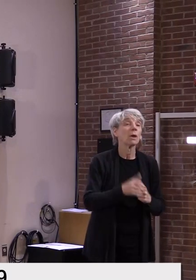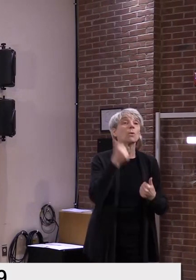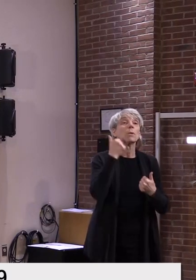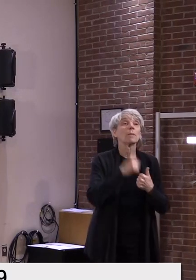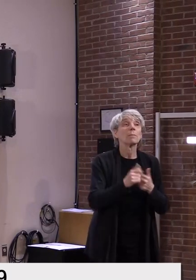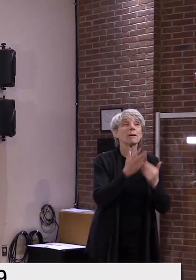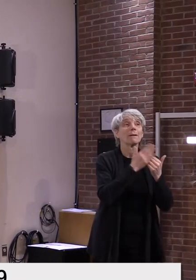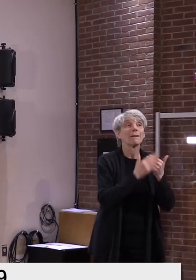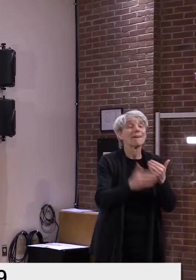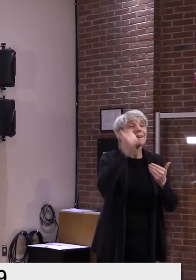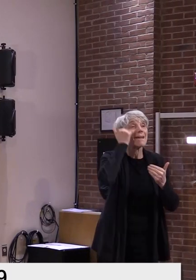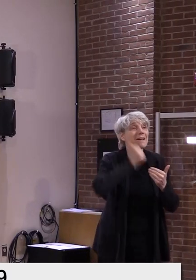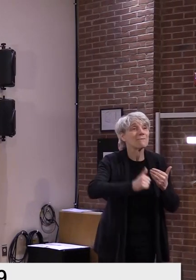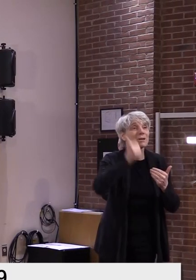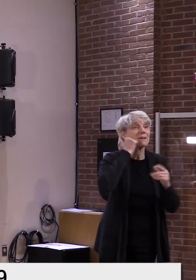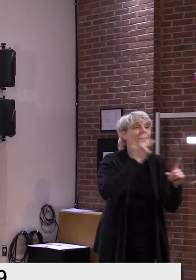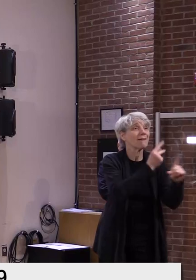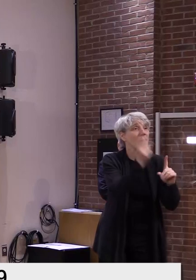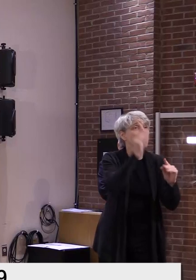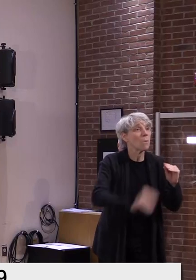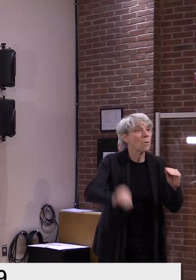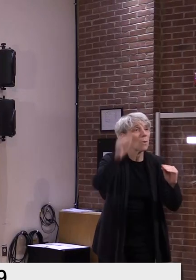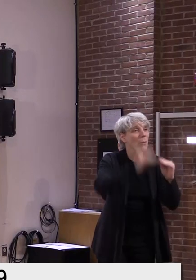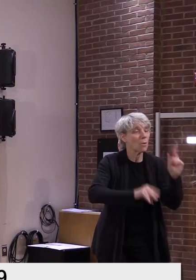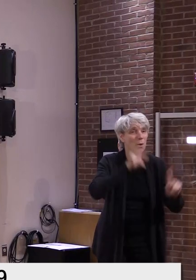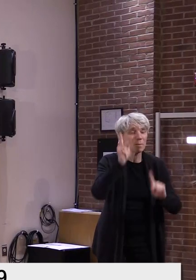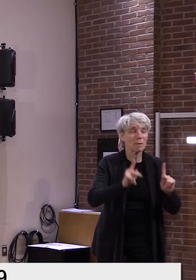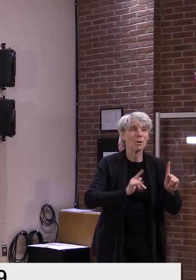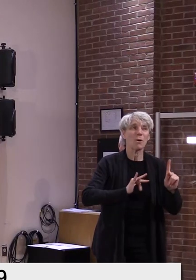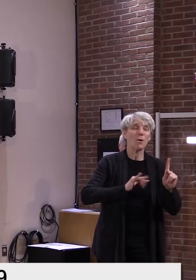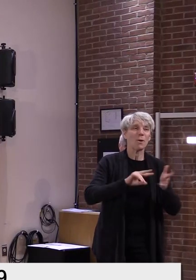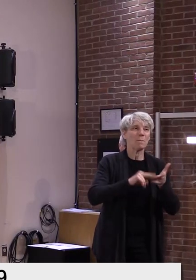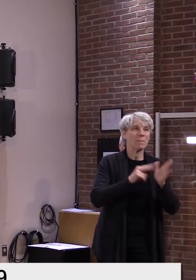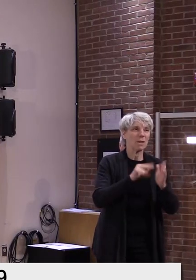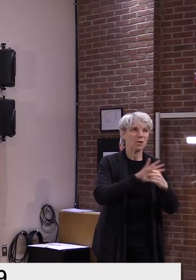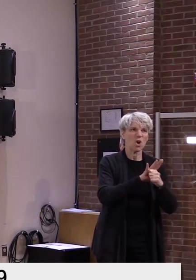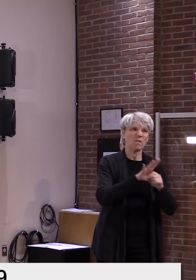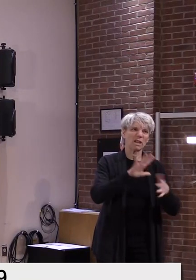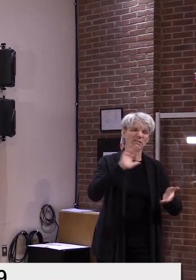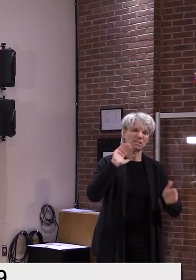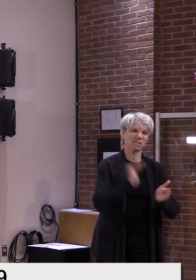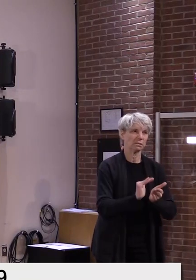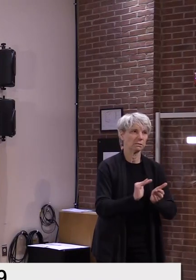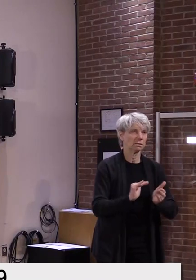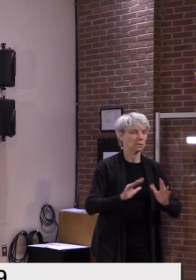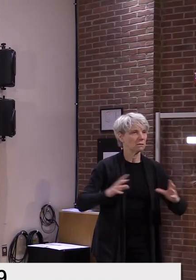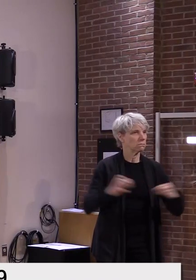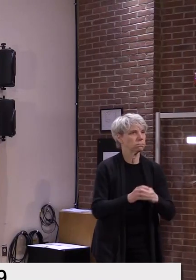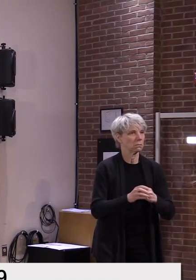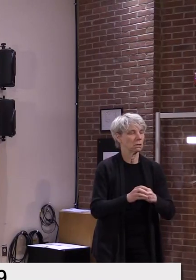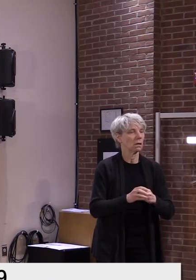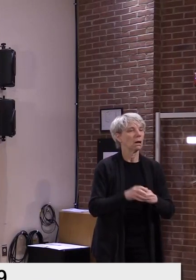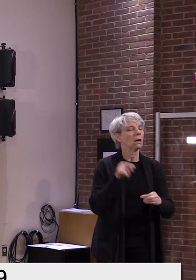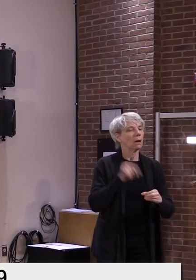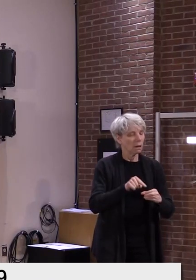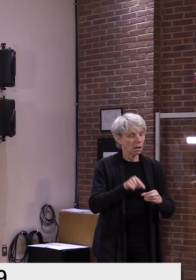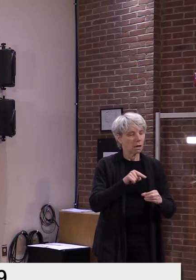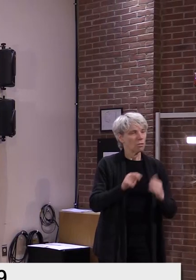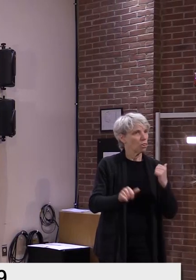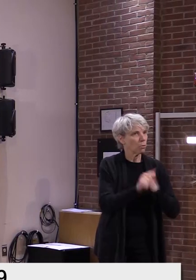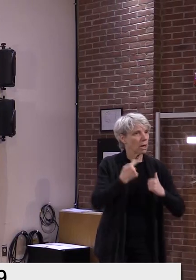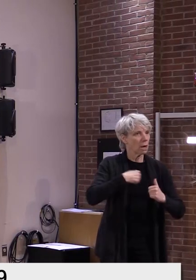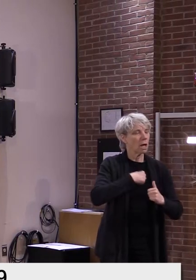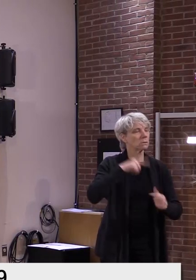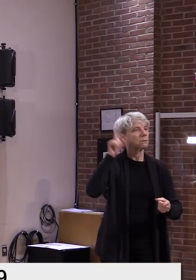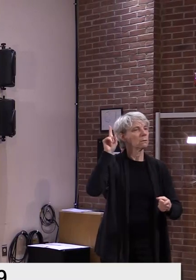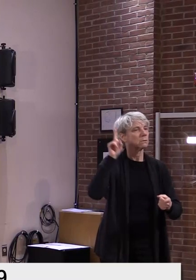more Vermonters each day and we keep this virus at the low levels it's currently at, it does become less of a threat to